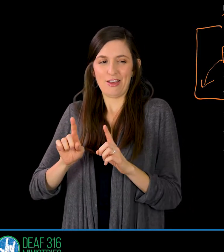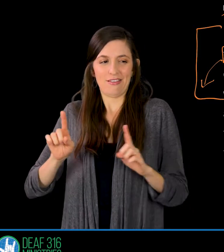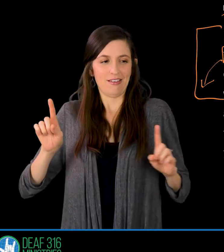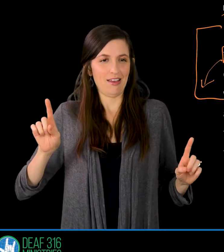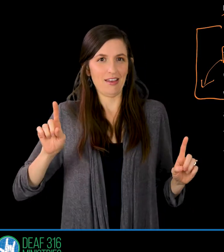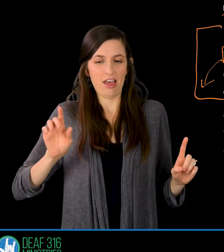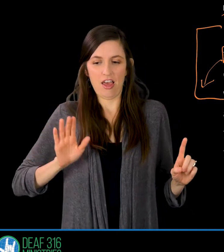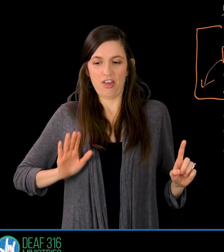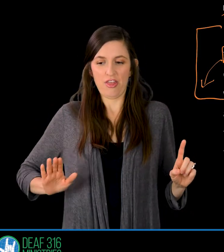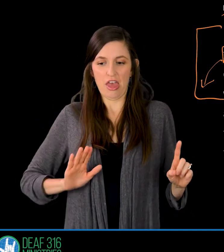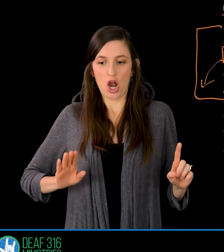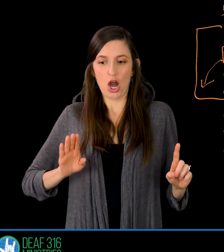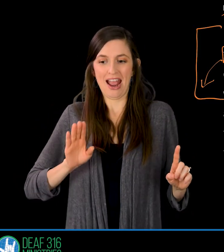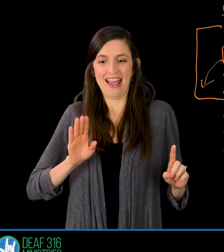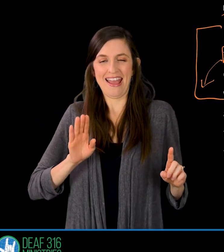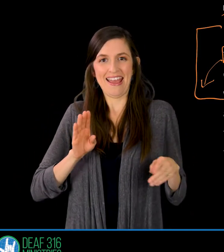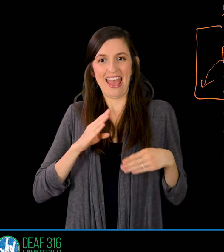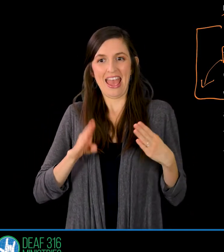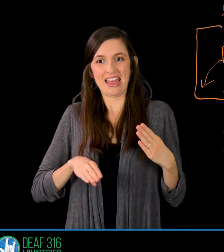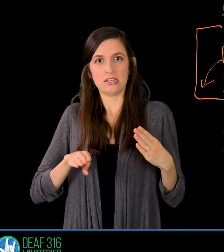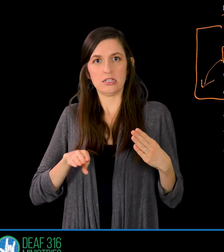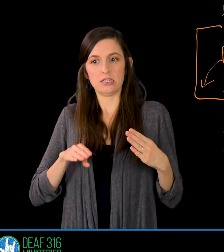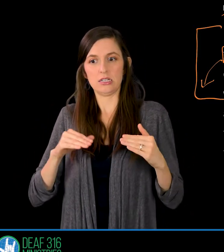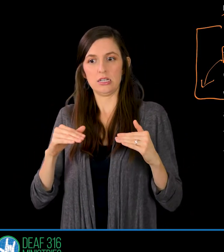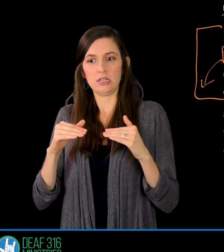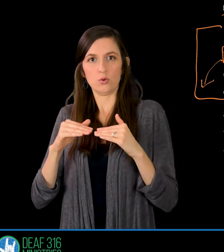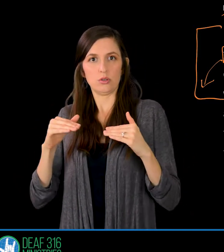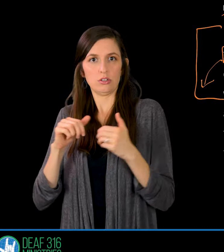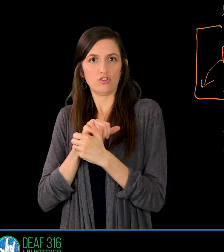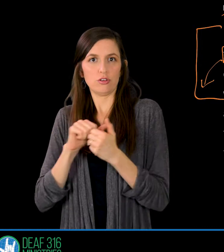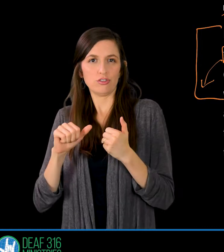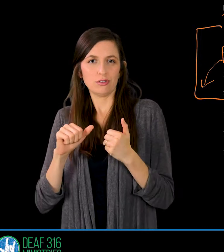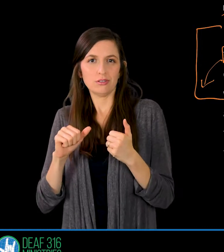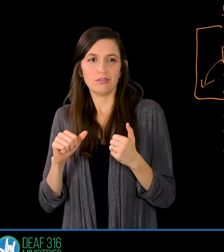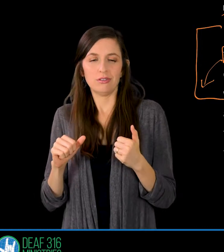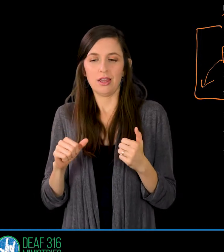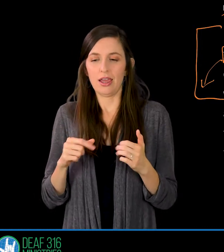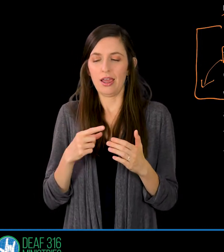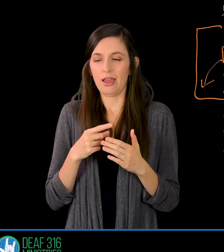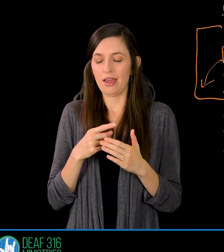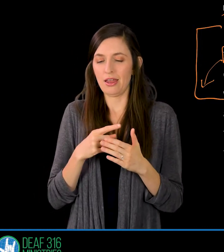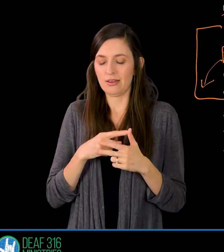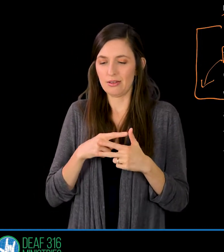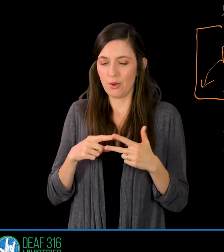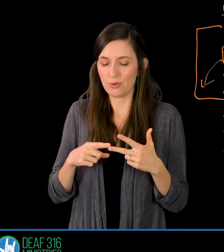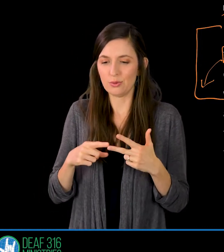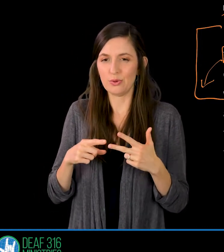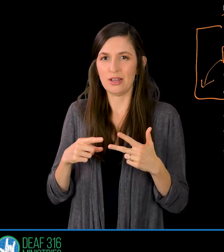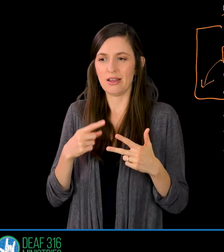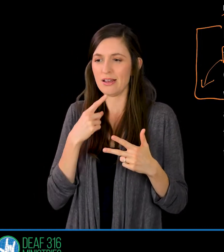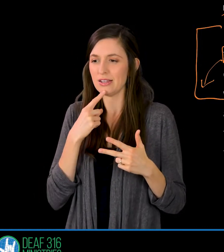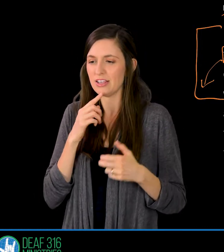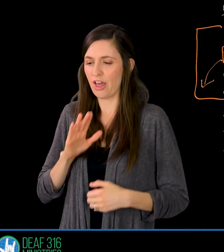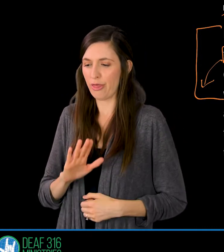is destruction and on the way there here are the three things that characterize them